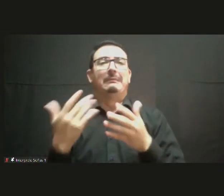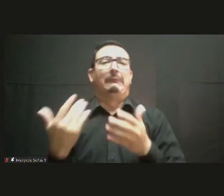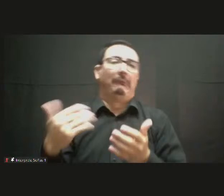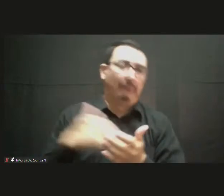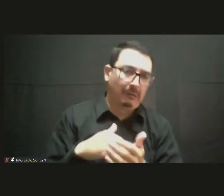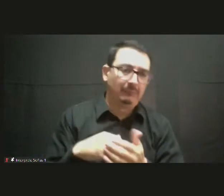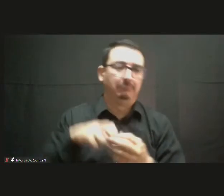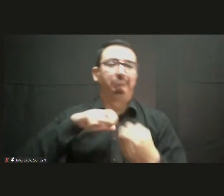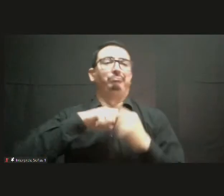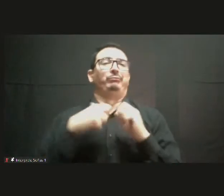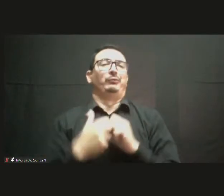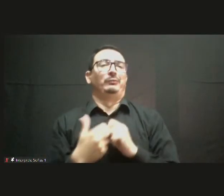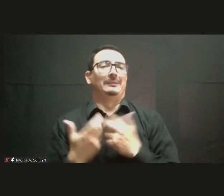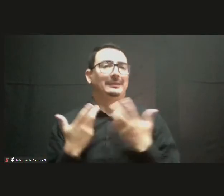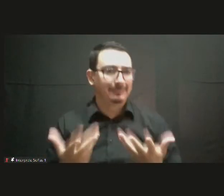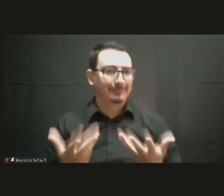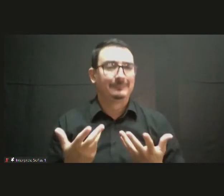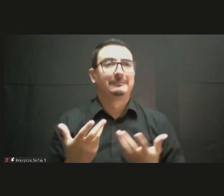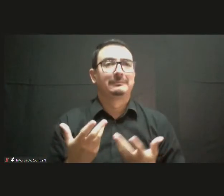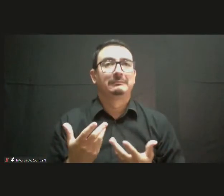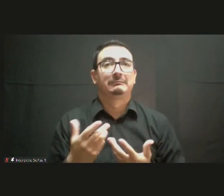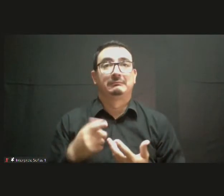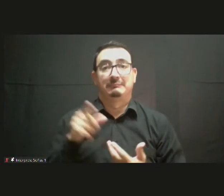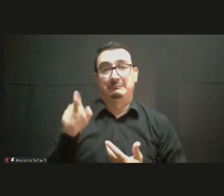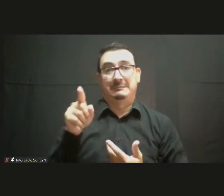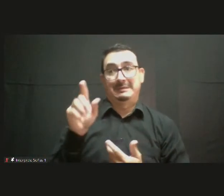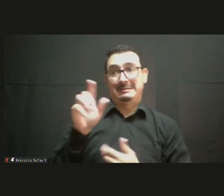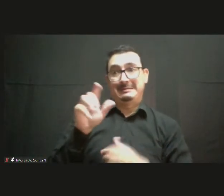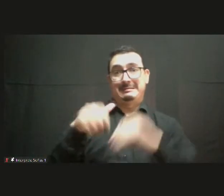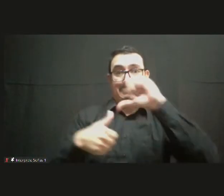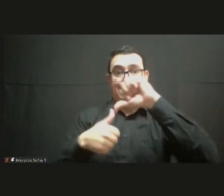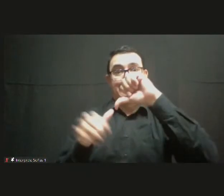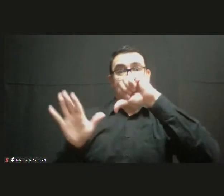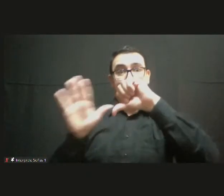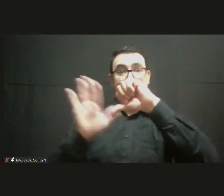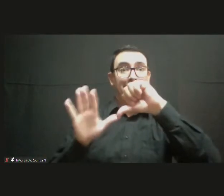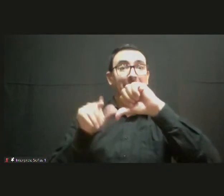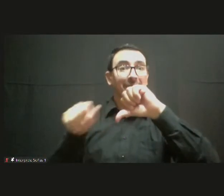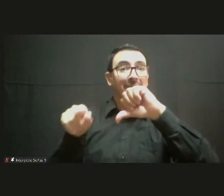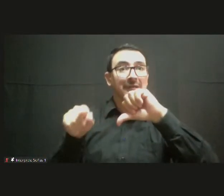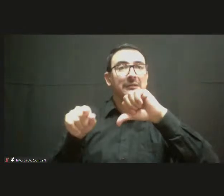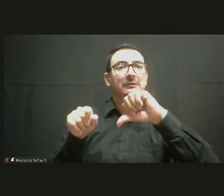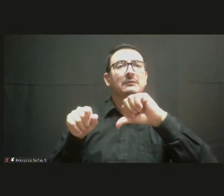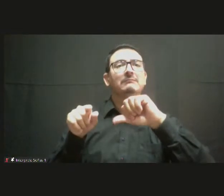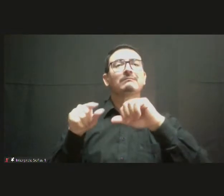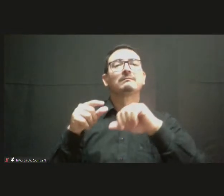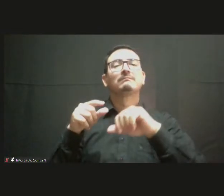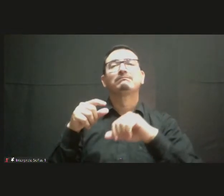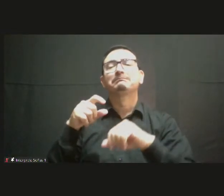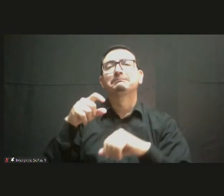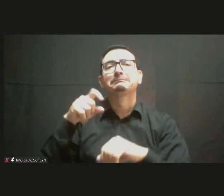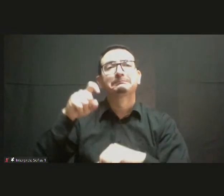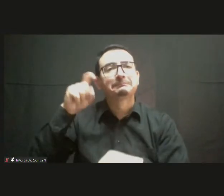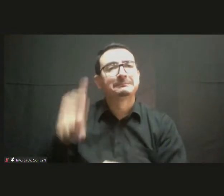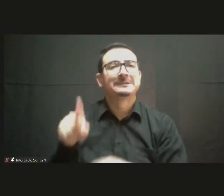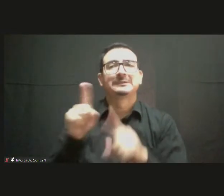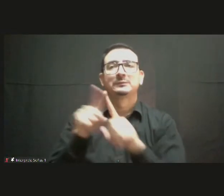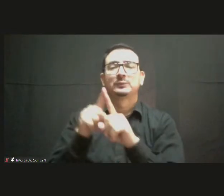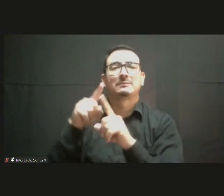the policy planning and tourism development activities to ensure sustainability of